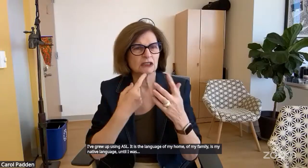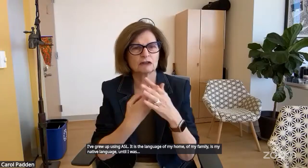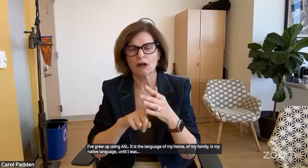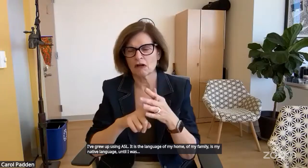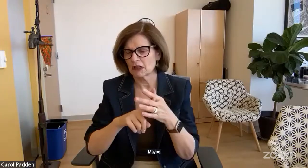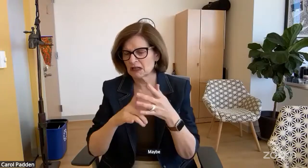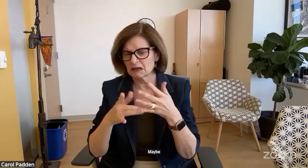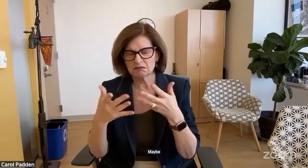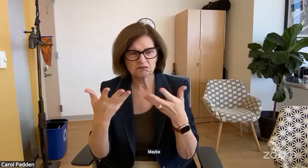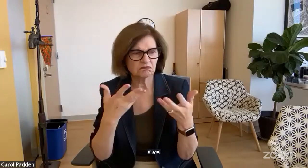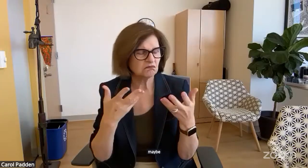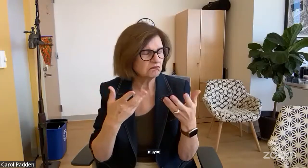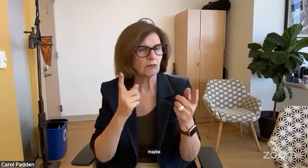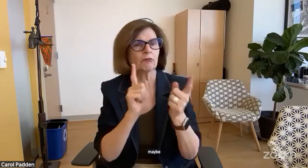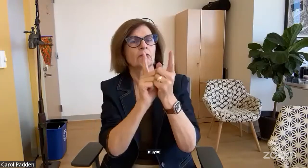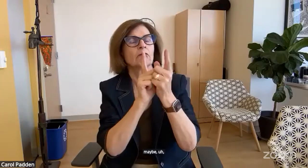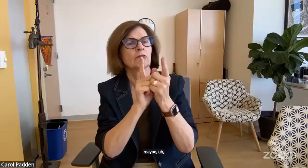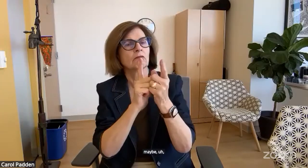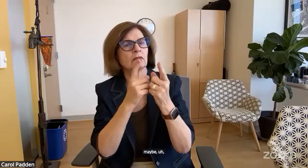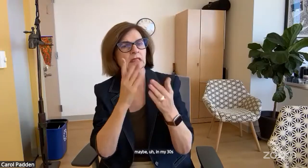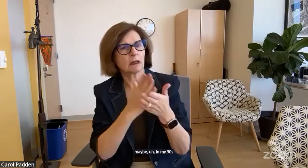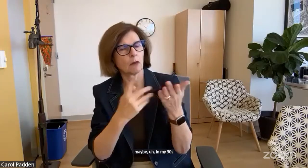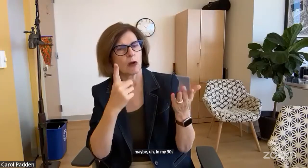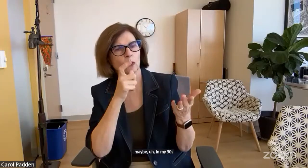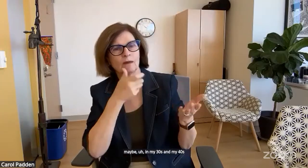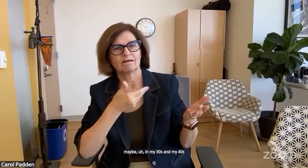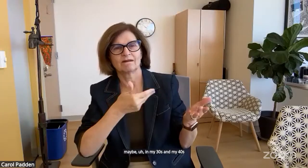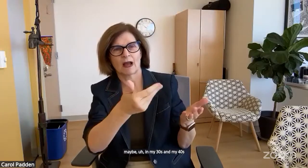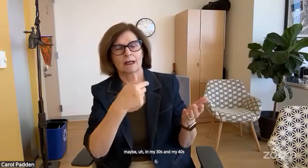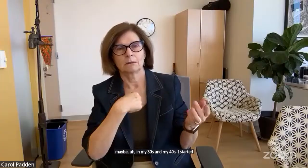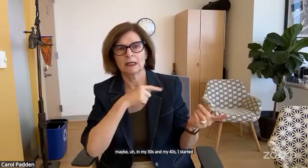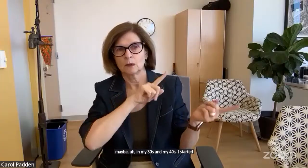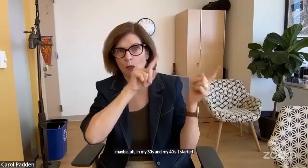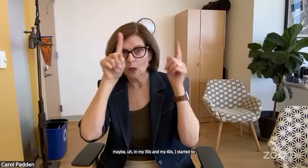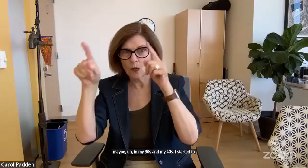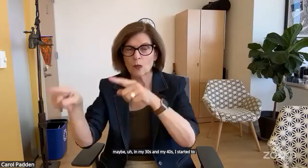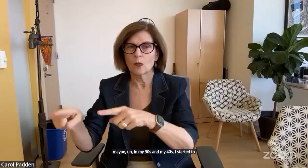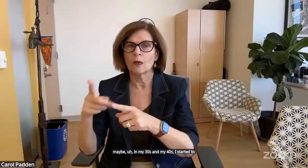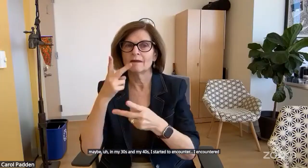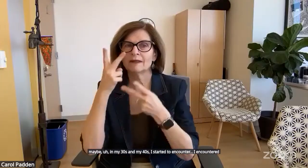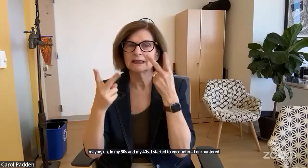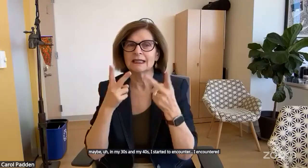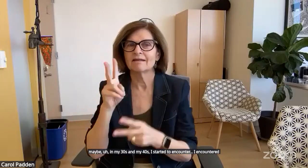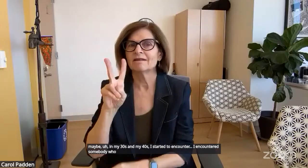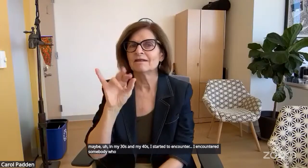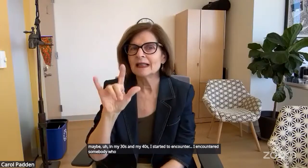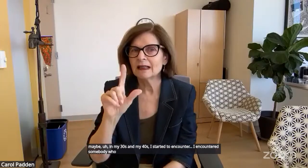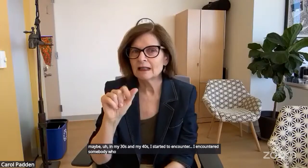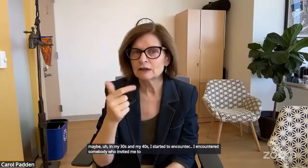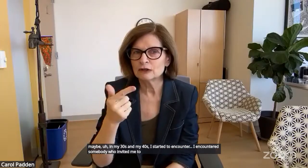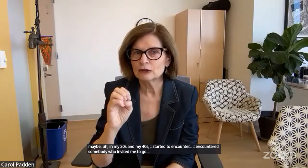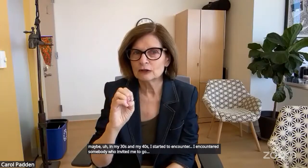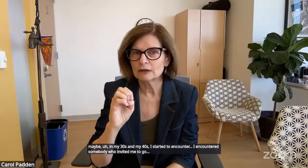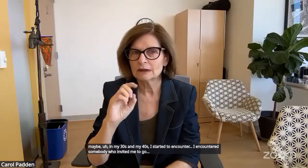maybe in my 30s and my 40s. I encountered somebody who invited me to go to visit